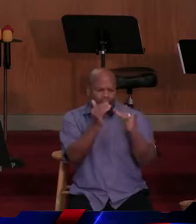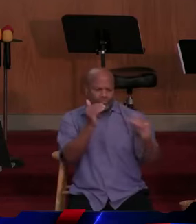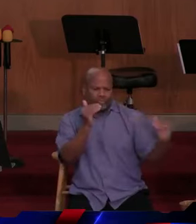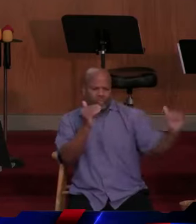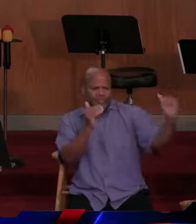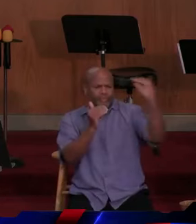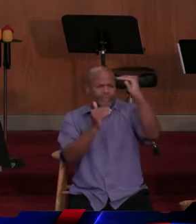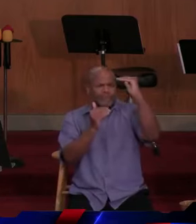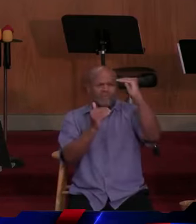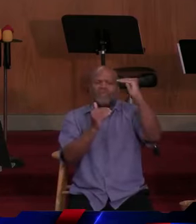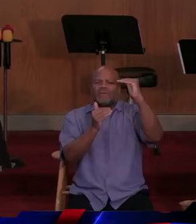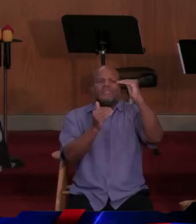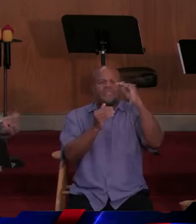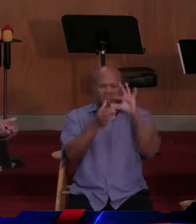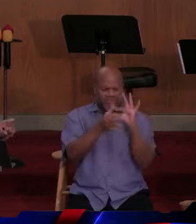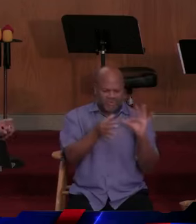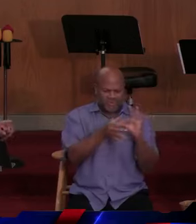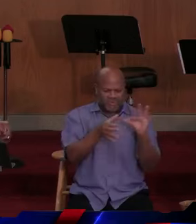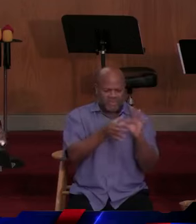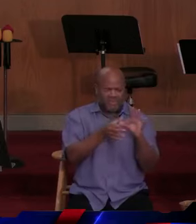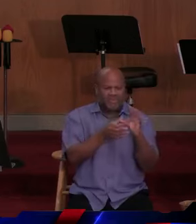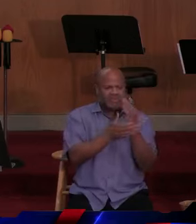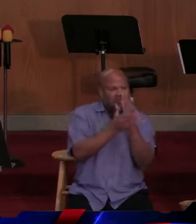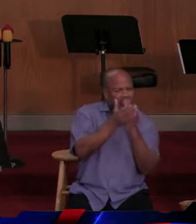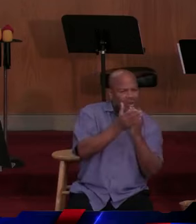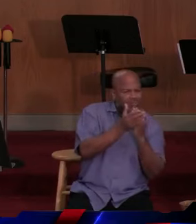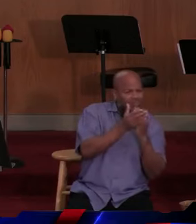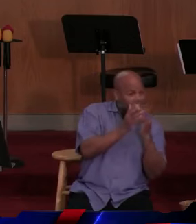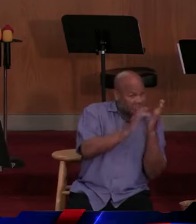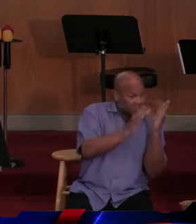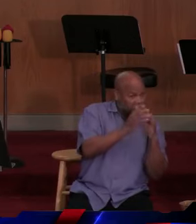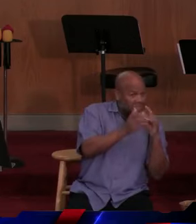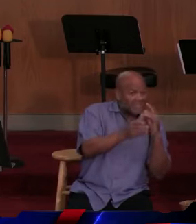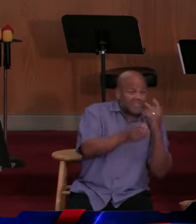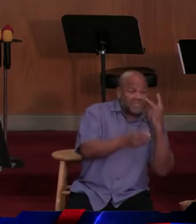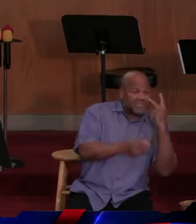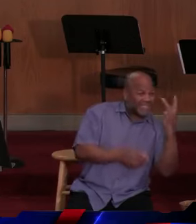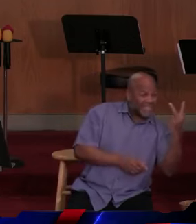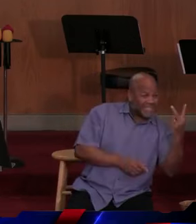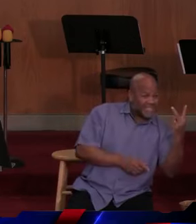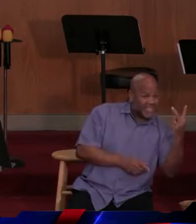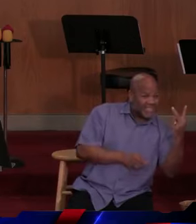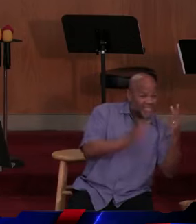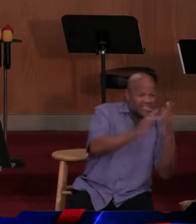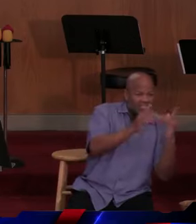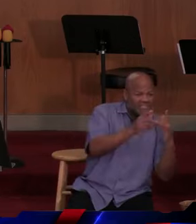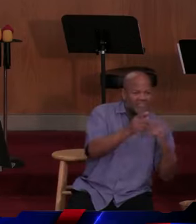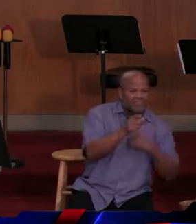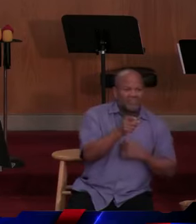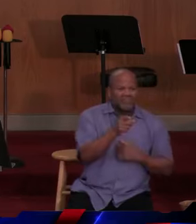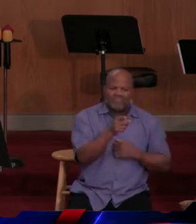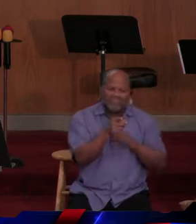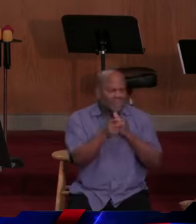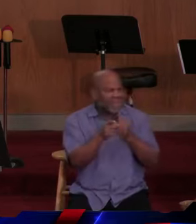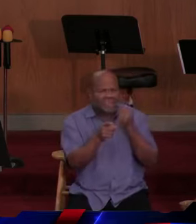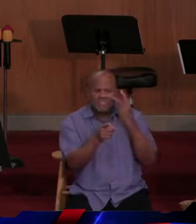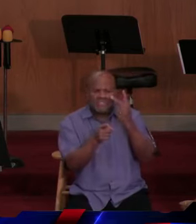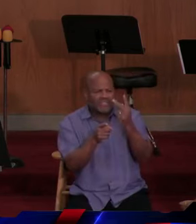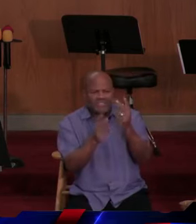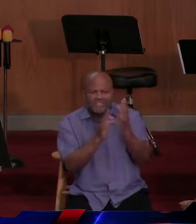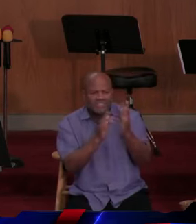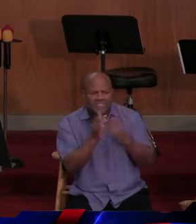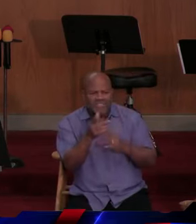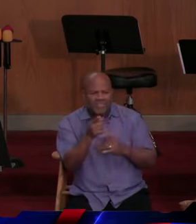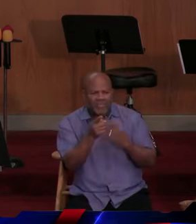that some can see Jesus and not see Jesus. Let it not be said of